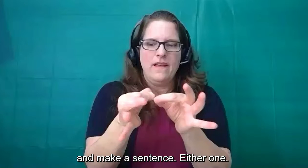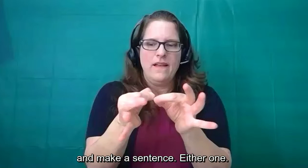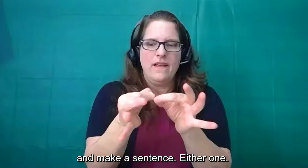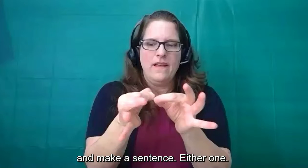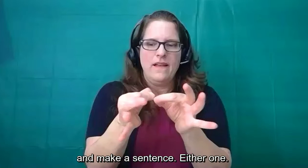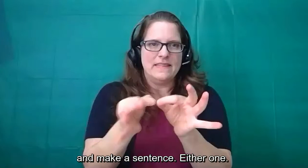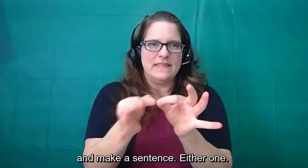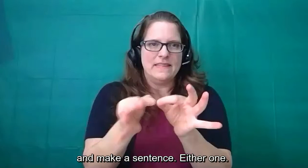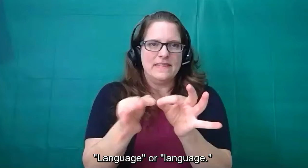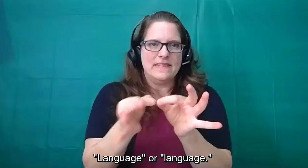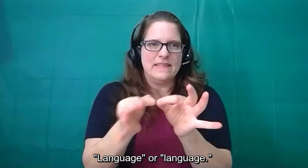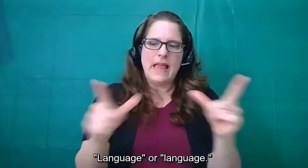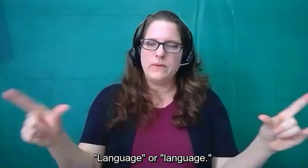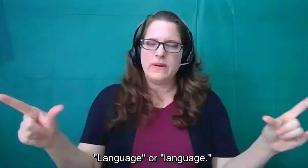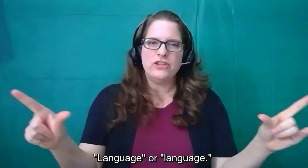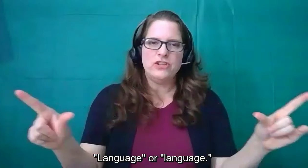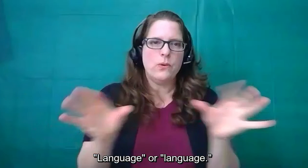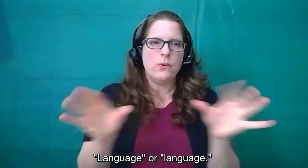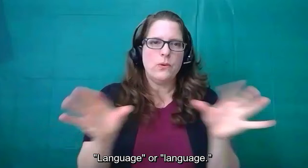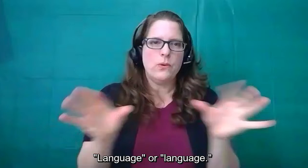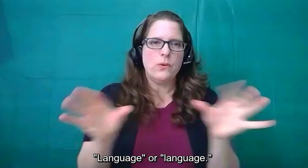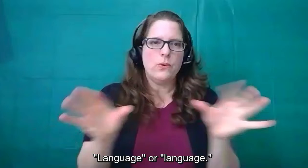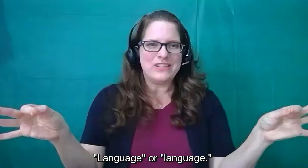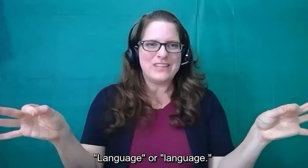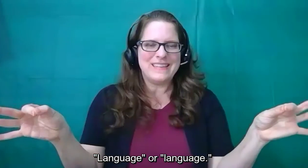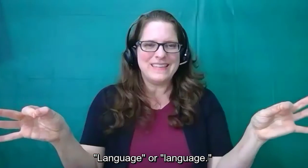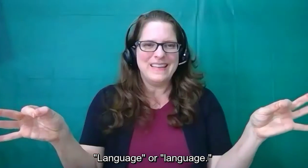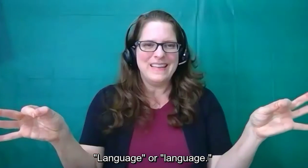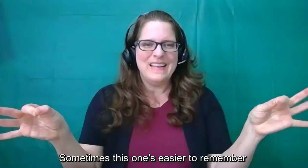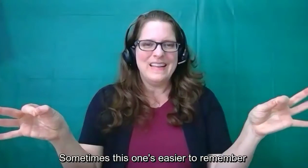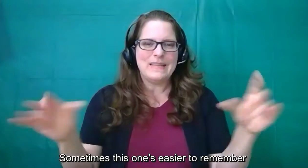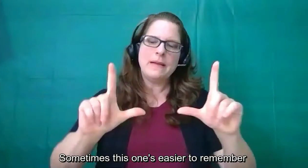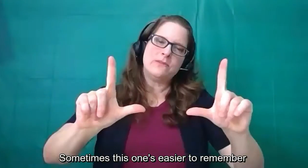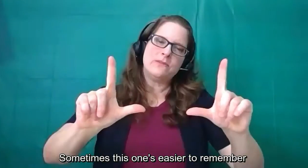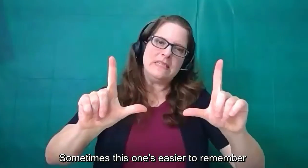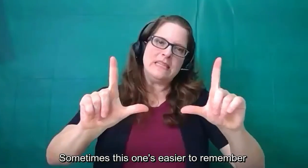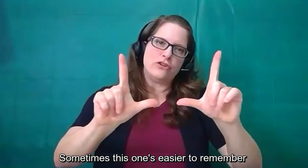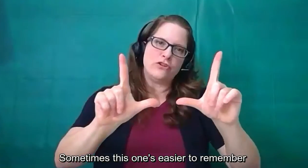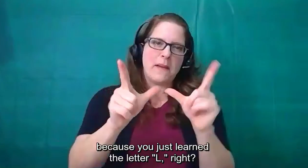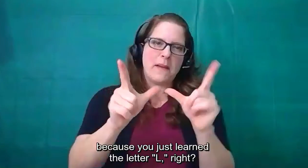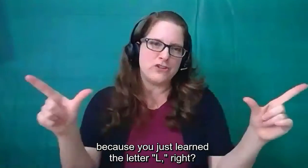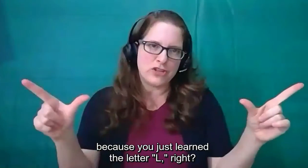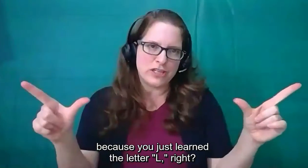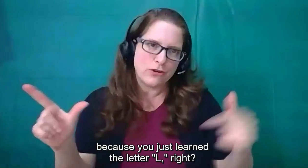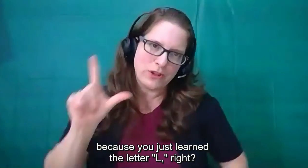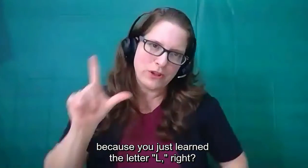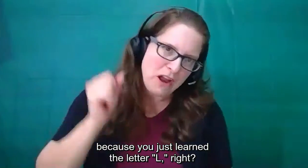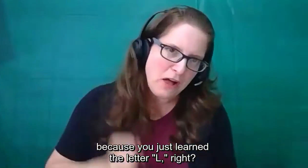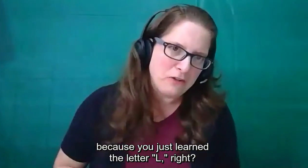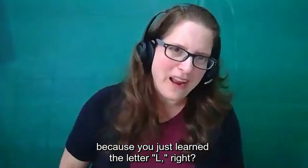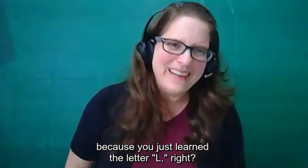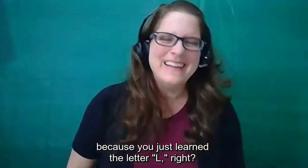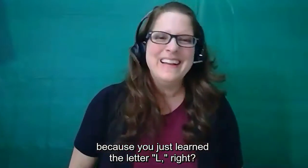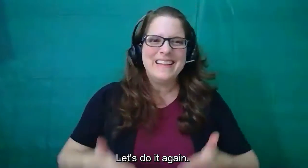sentence. Either one, language or language. Sometimes this one's easier to remember because you just learned the letter L, right? Let's do it